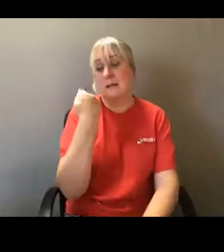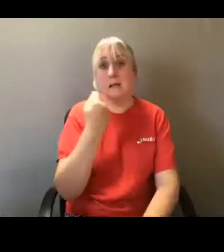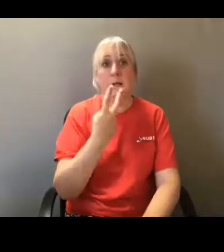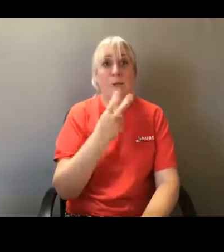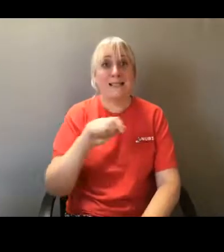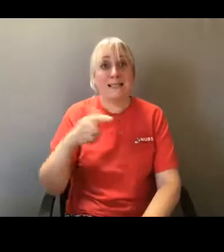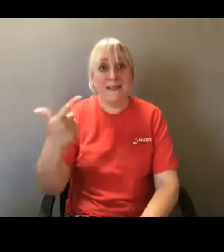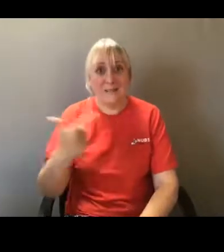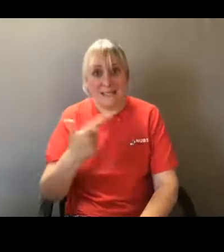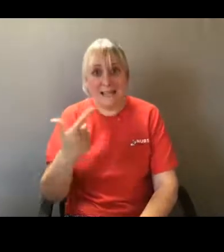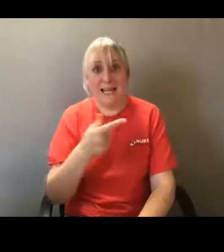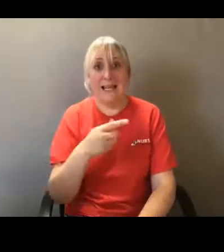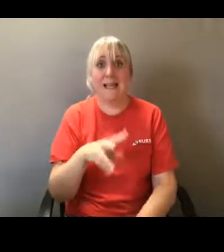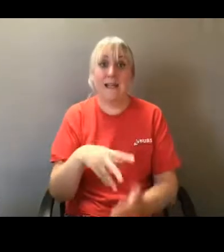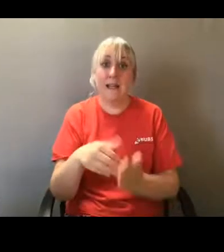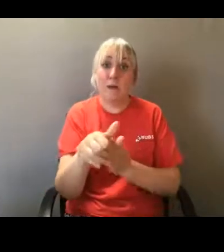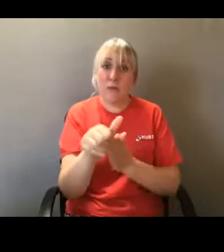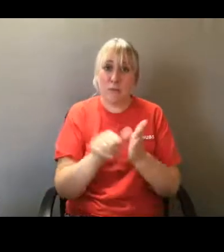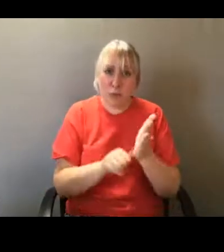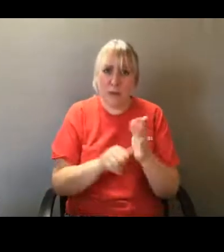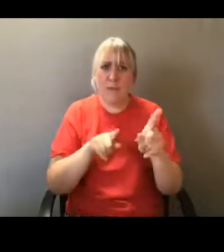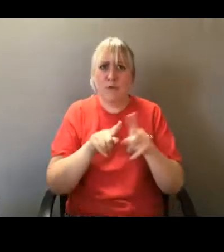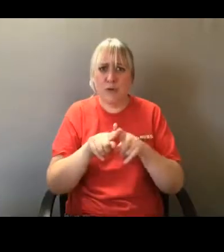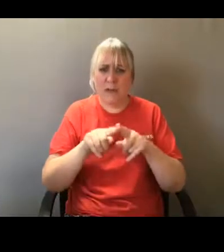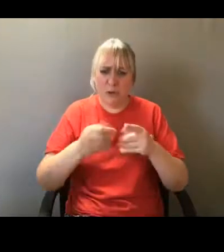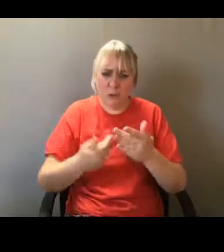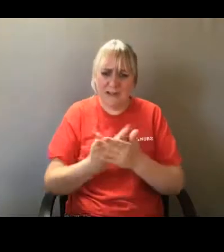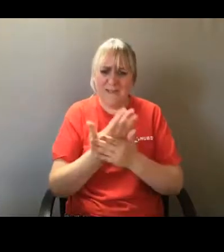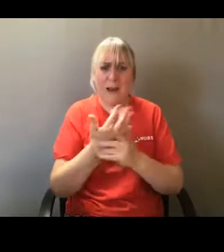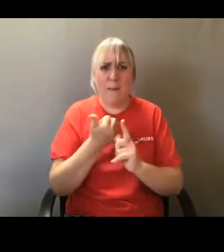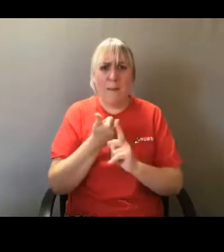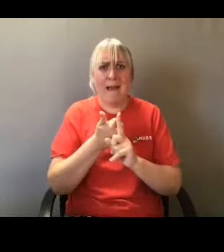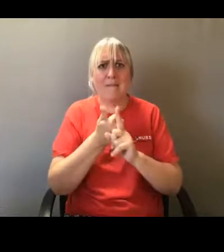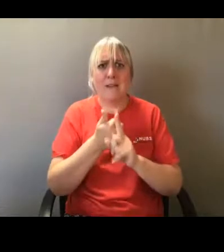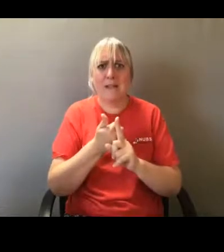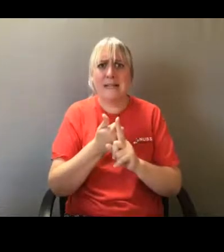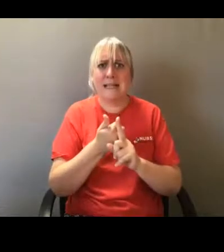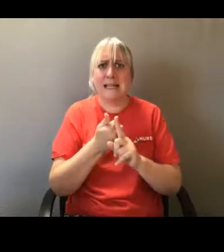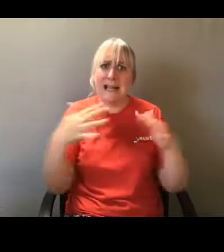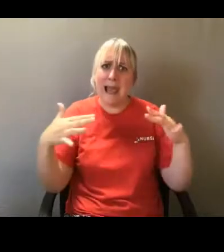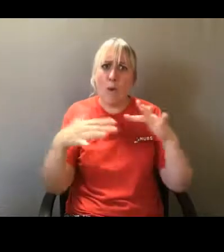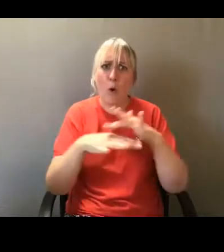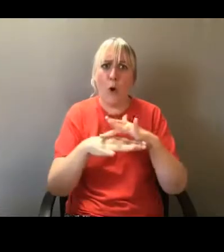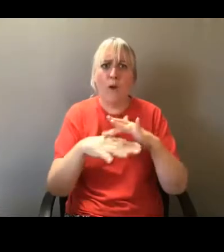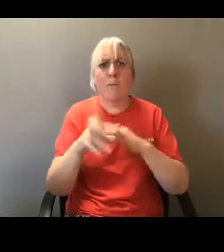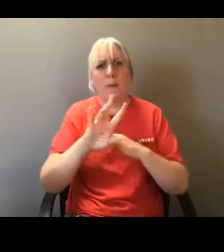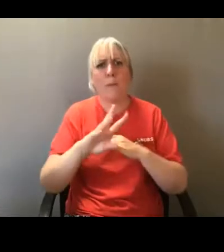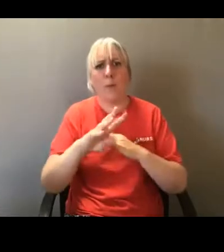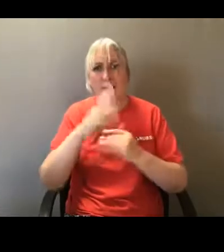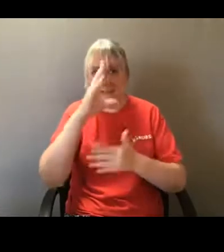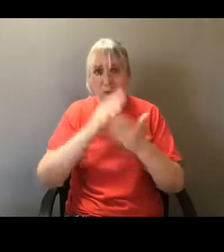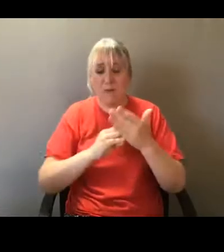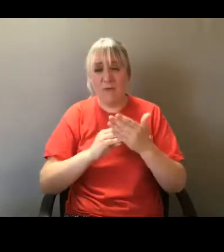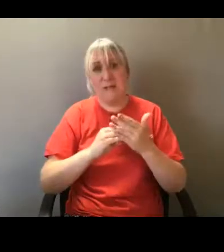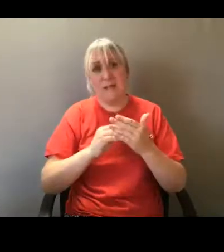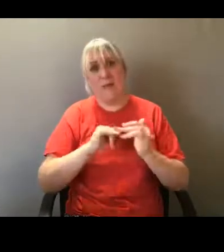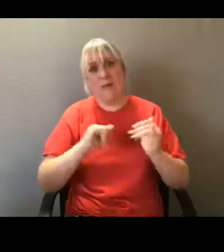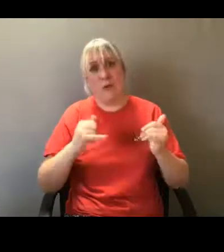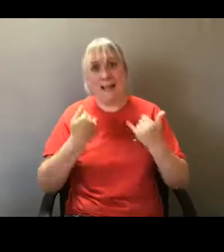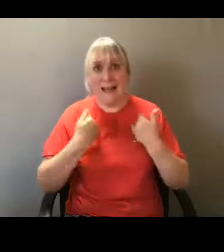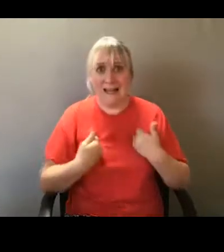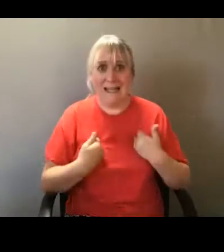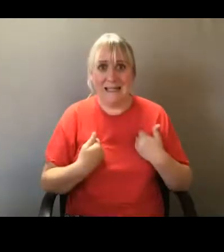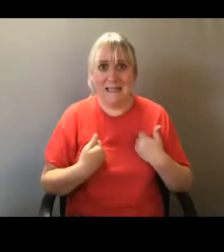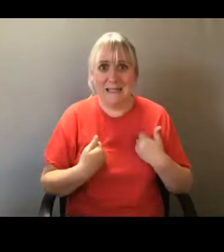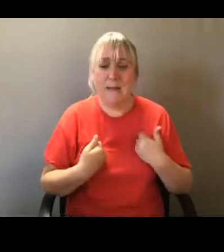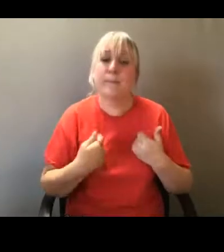research, and it was aimed at developing an advocacy movement for people with chronic illness. When we looked at our lived experiences as opposed to